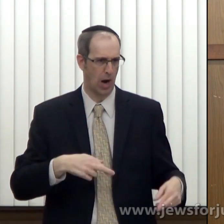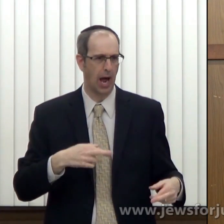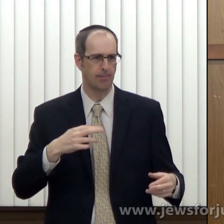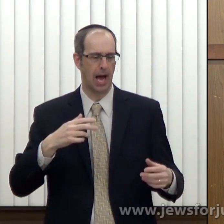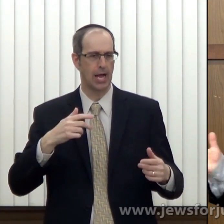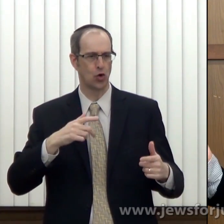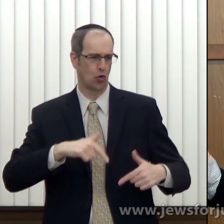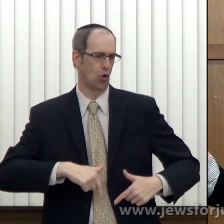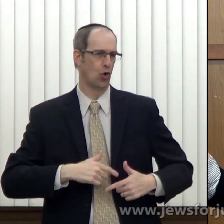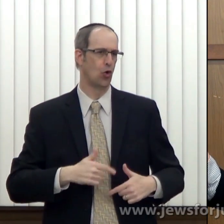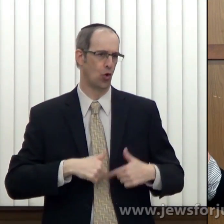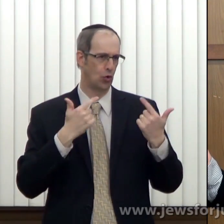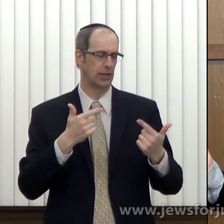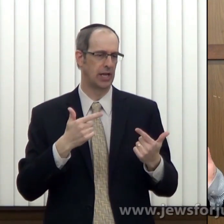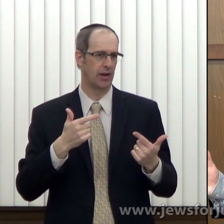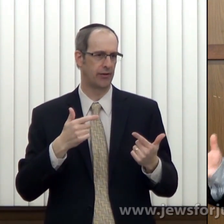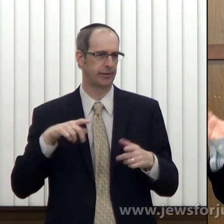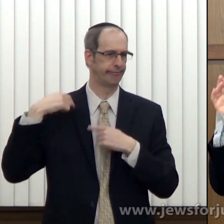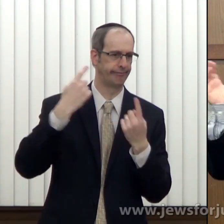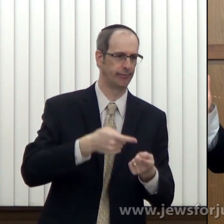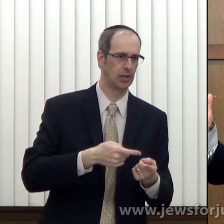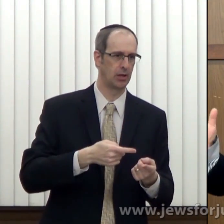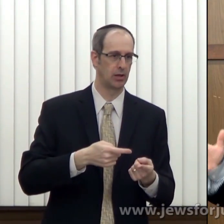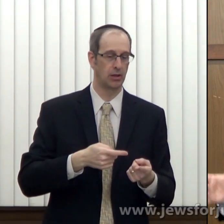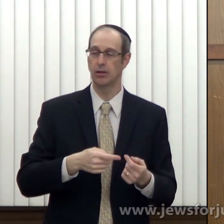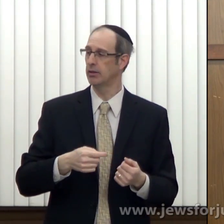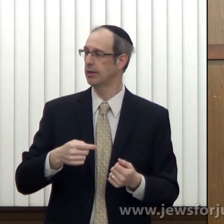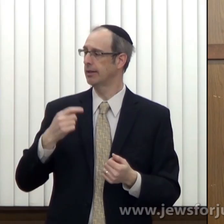rabbi was. I don't know. He said,